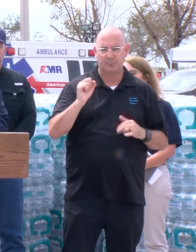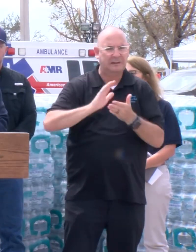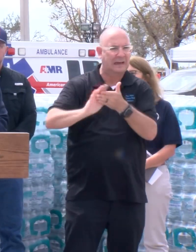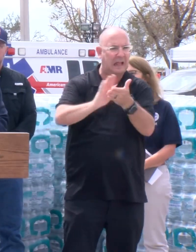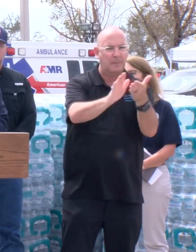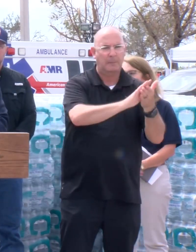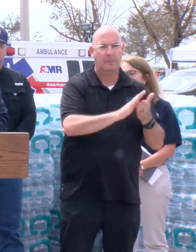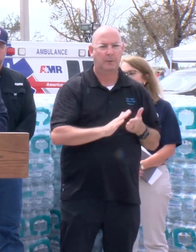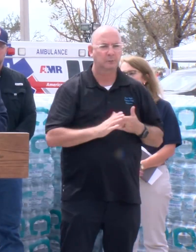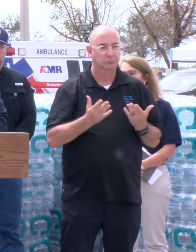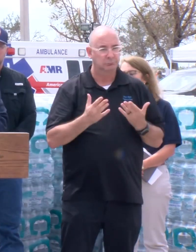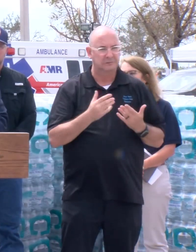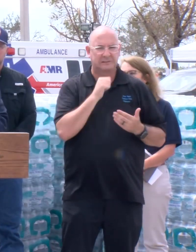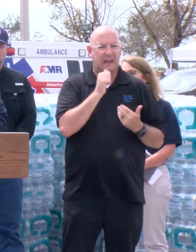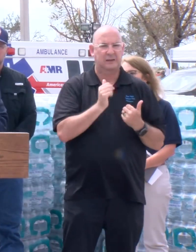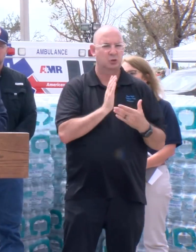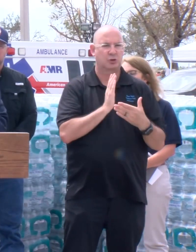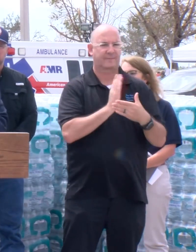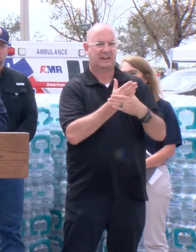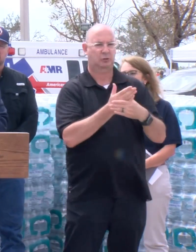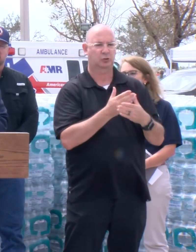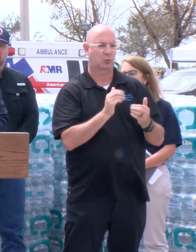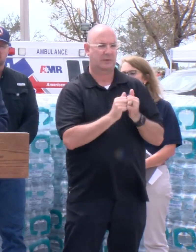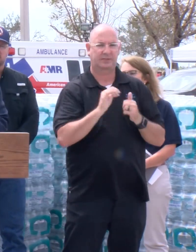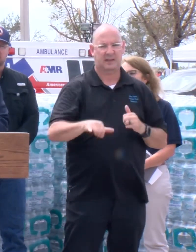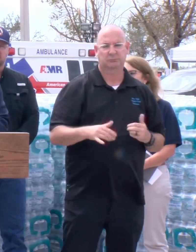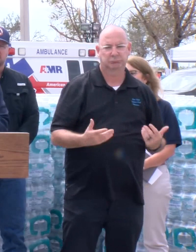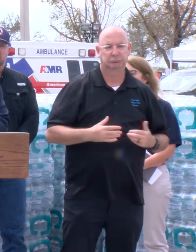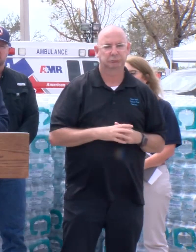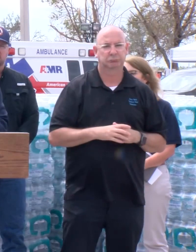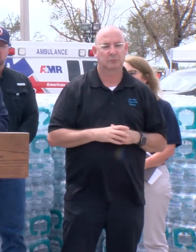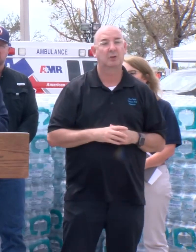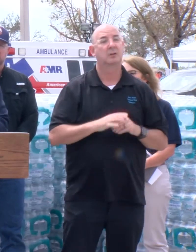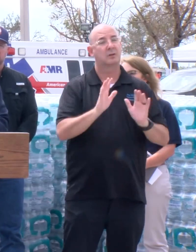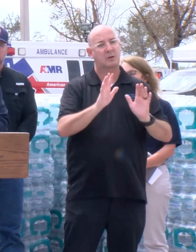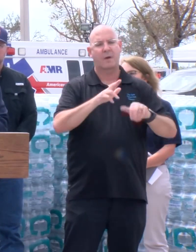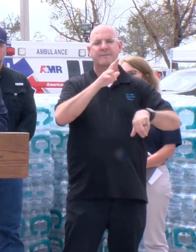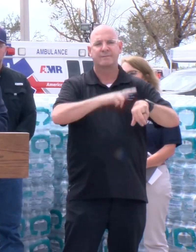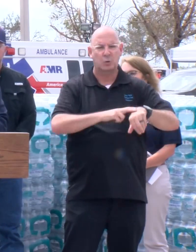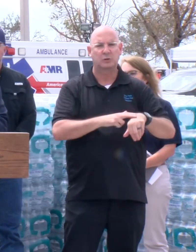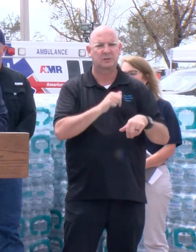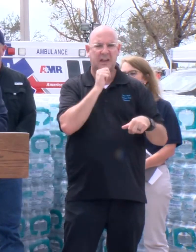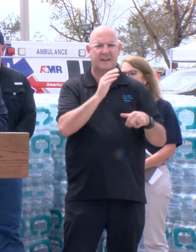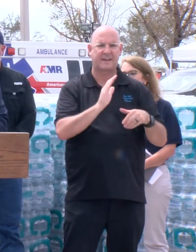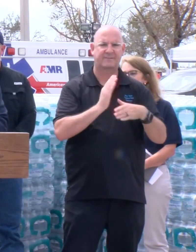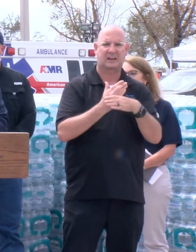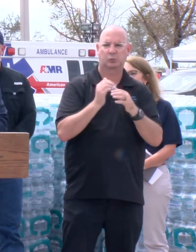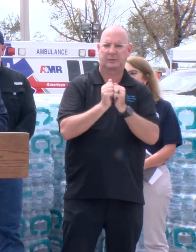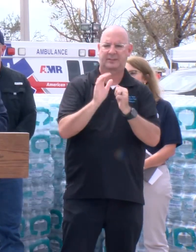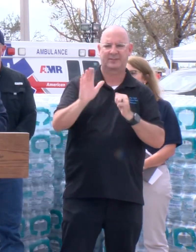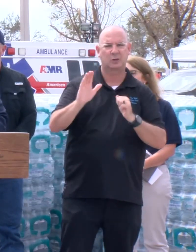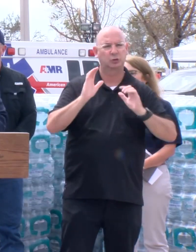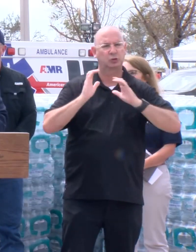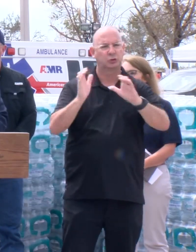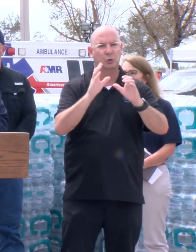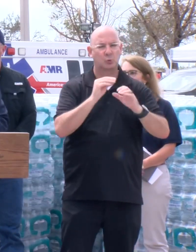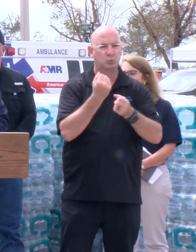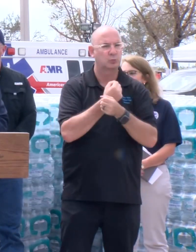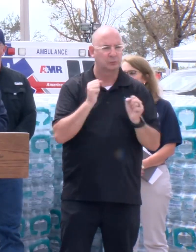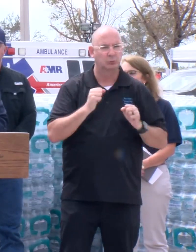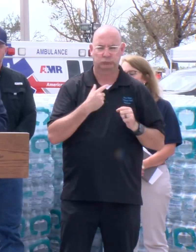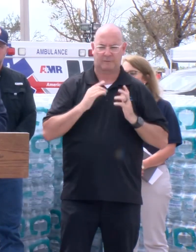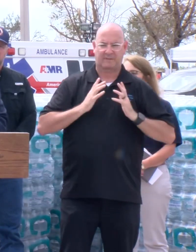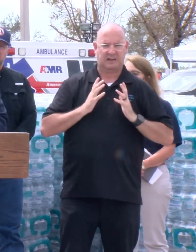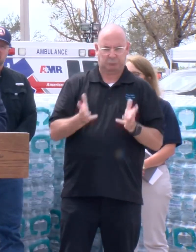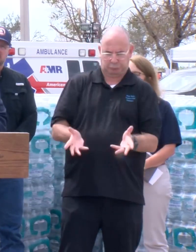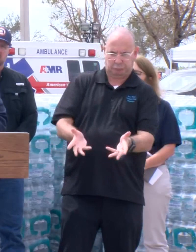they're not interfering with the debris, and of course, no search and rescue, but that I think that they're fine with that at this point. Then you have the